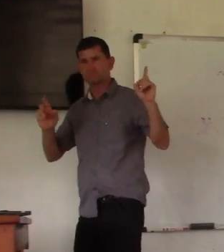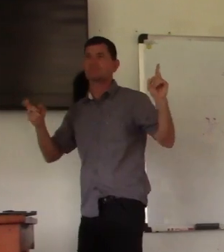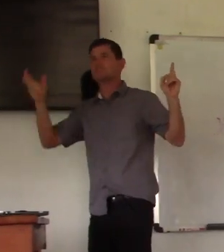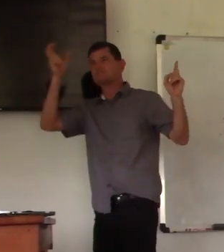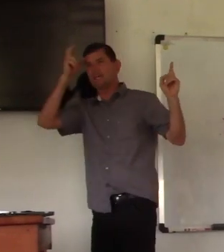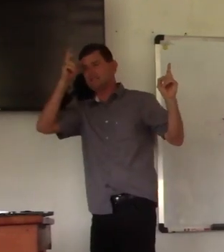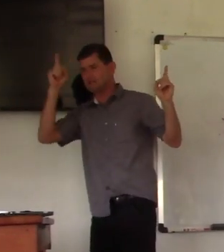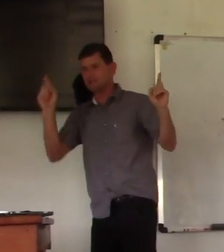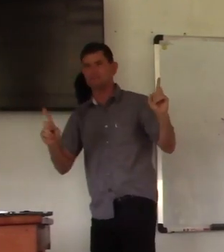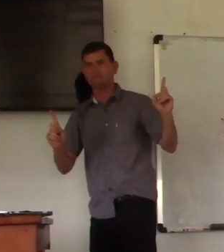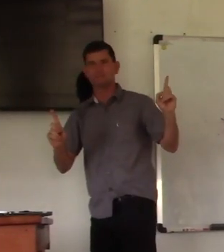Satan,